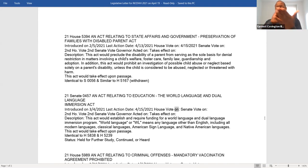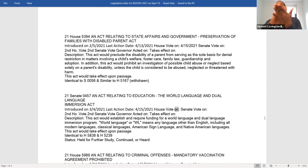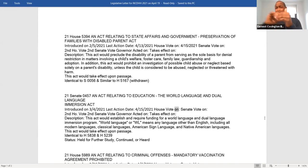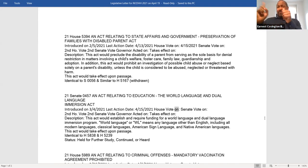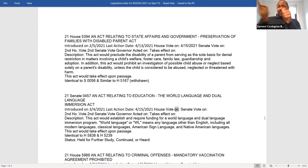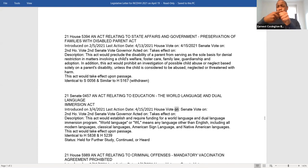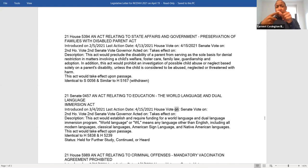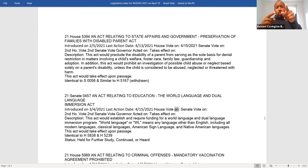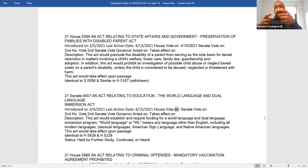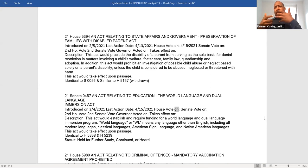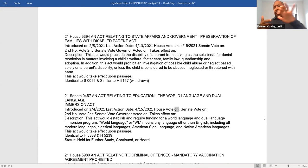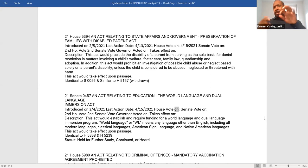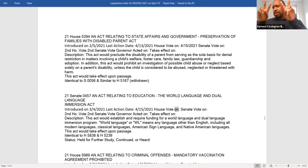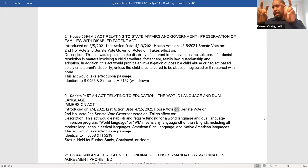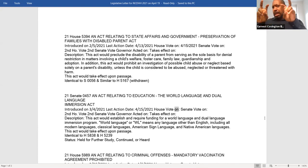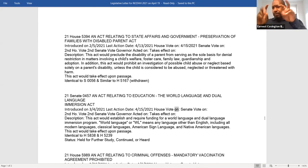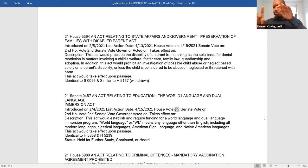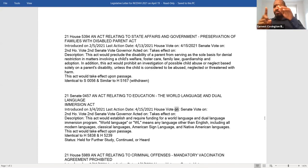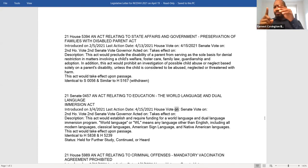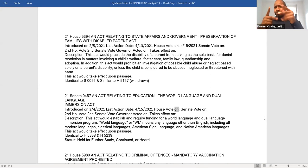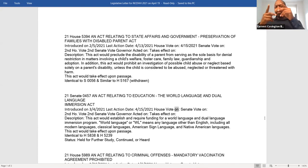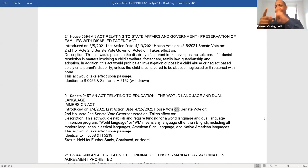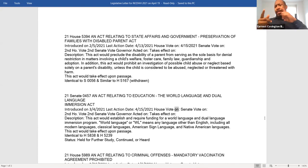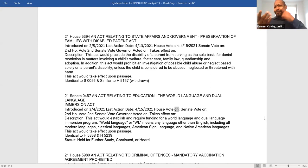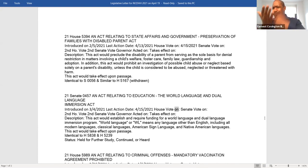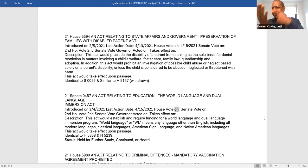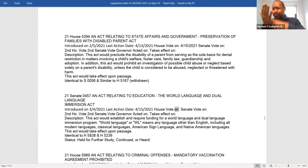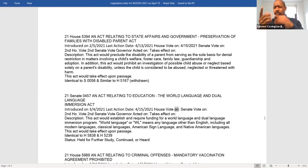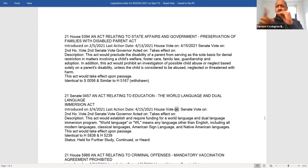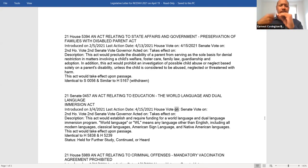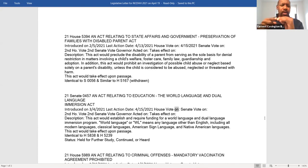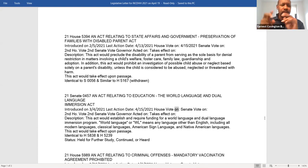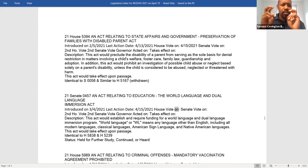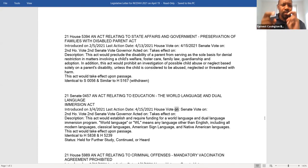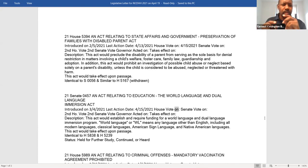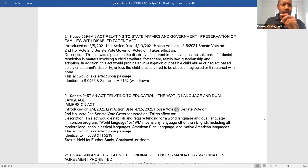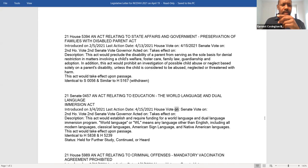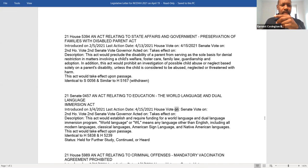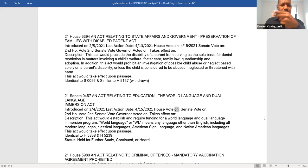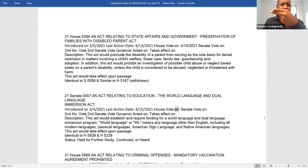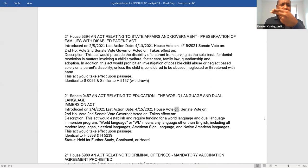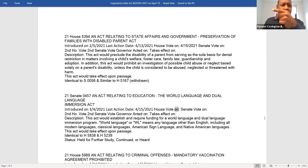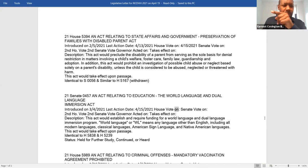the deaf and hard of hearing community. So the first ones are more hot topics that the legislators are going to be